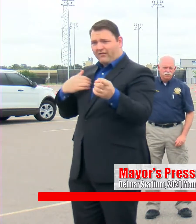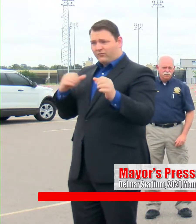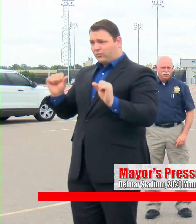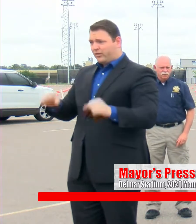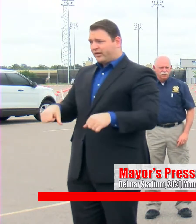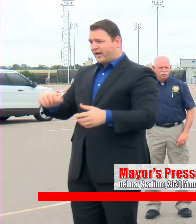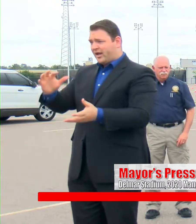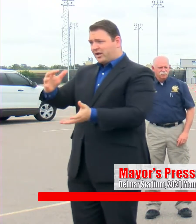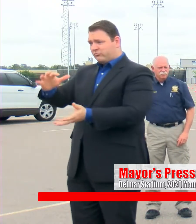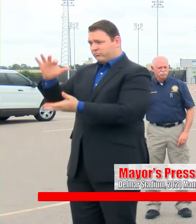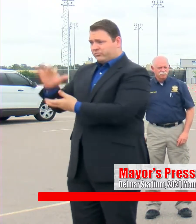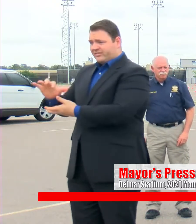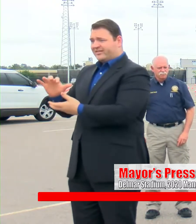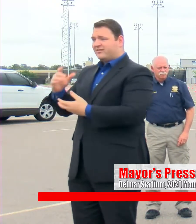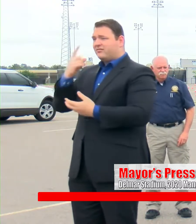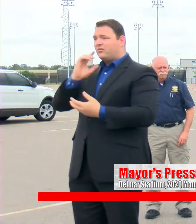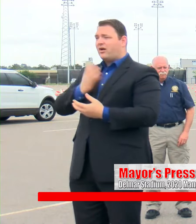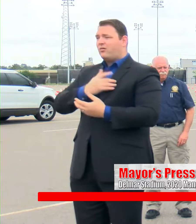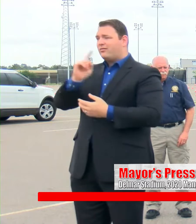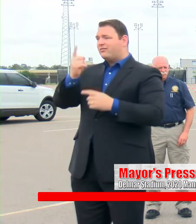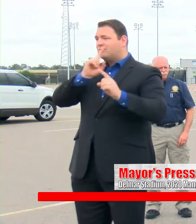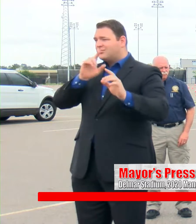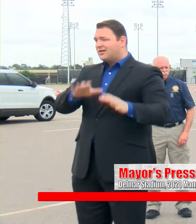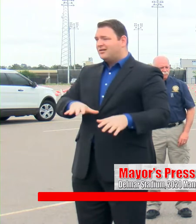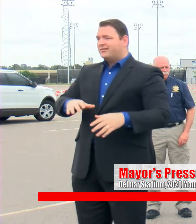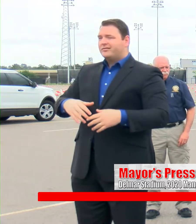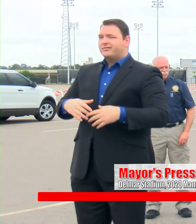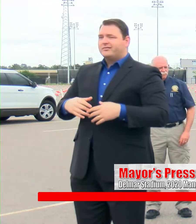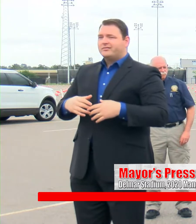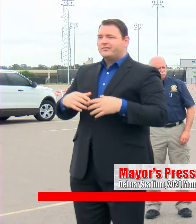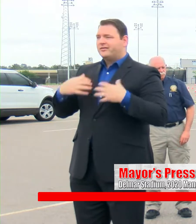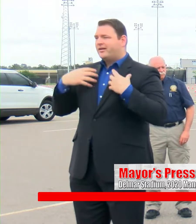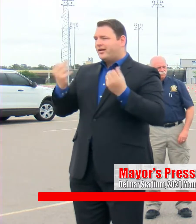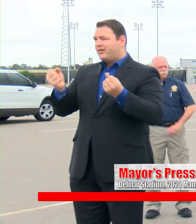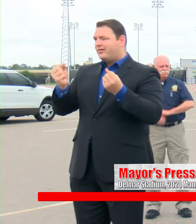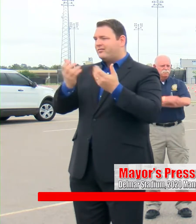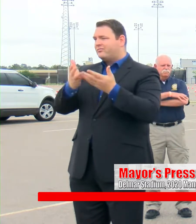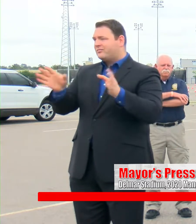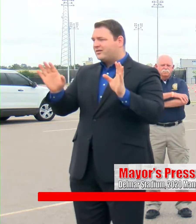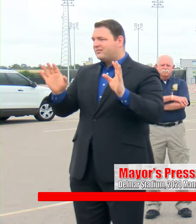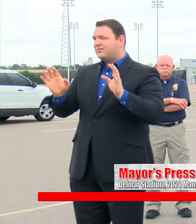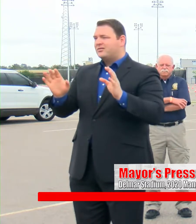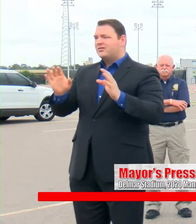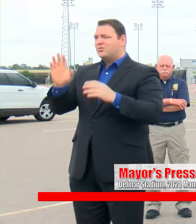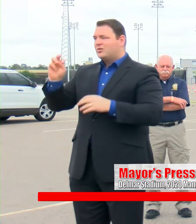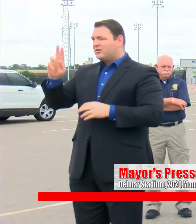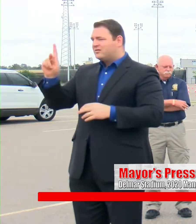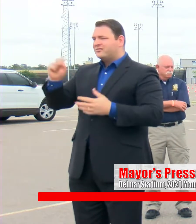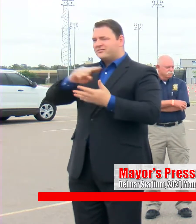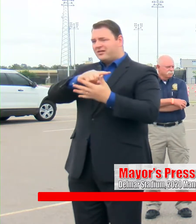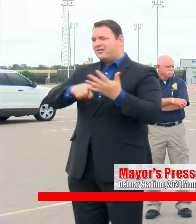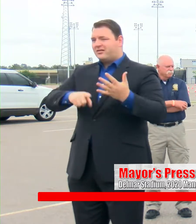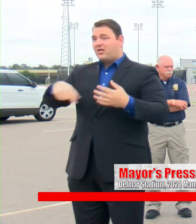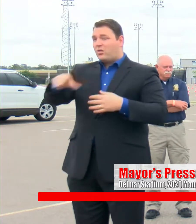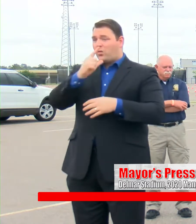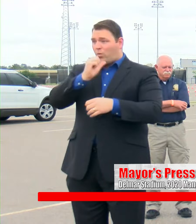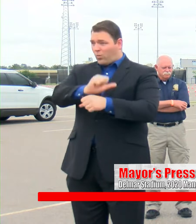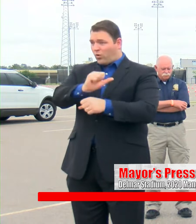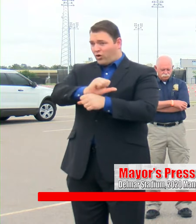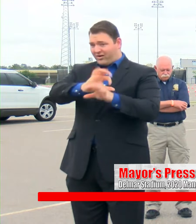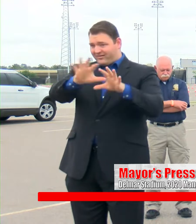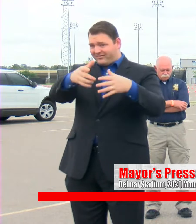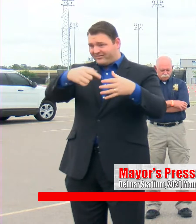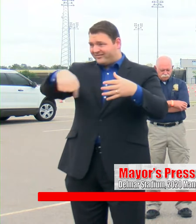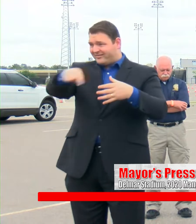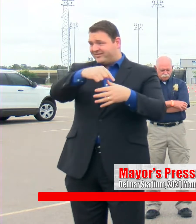department personnel, public works, all of these employees certainly would be appreciative of it. And at this